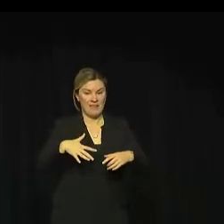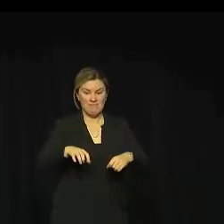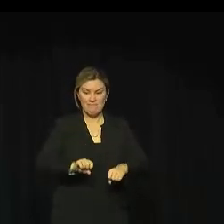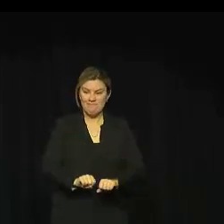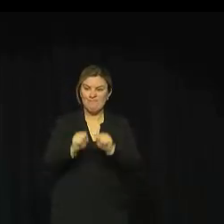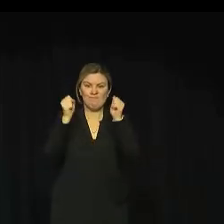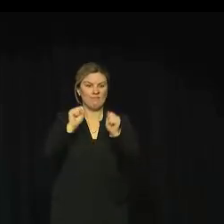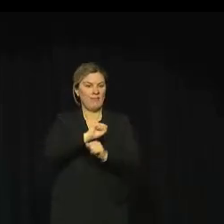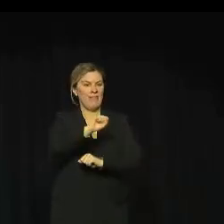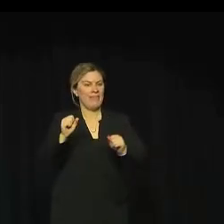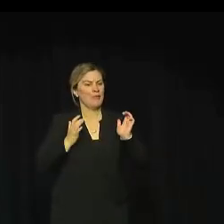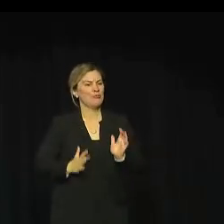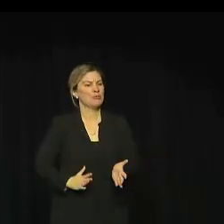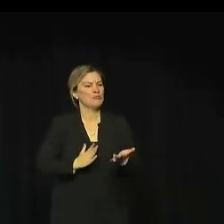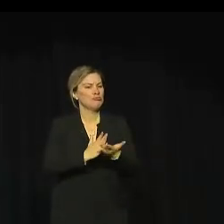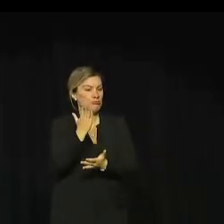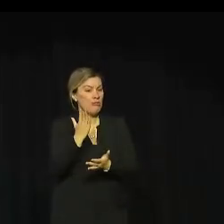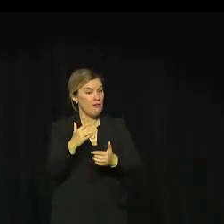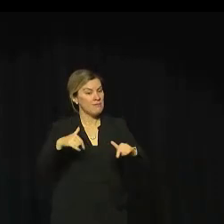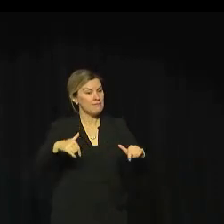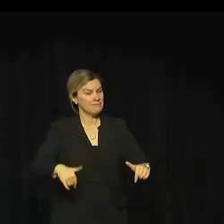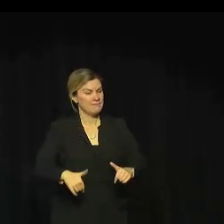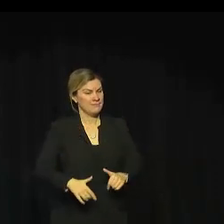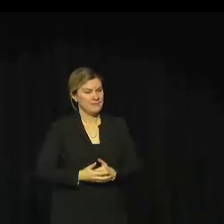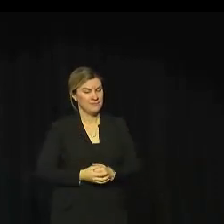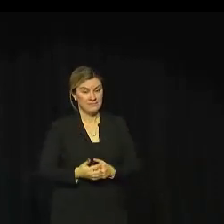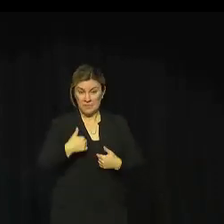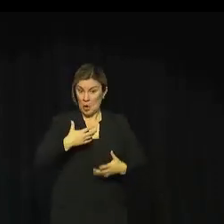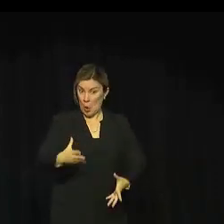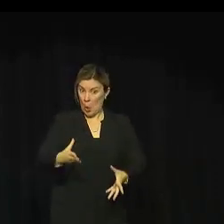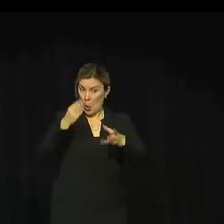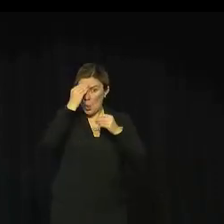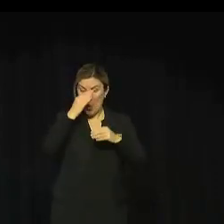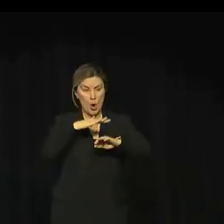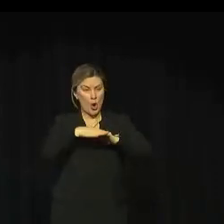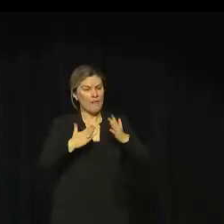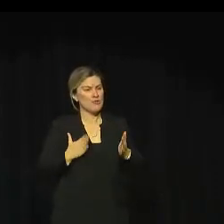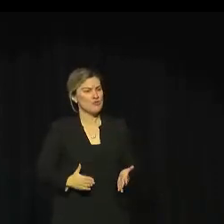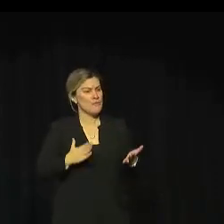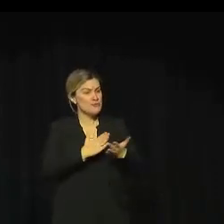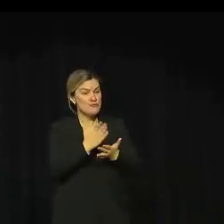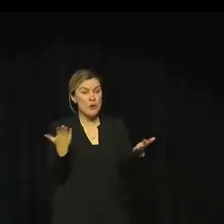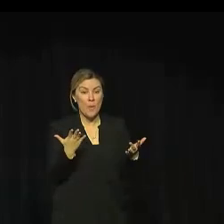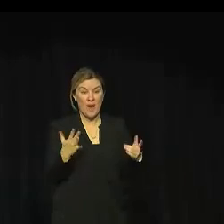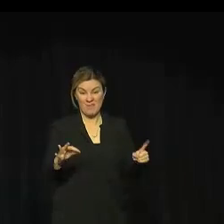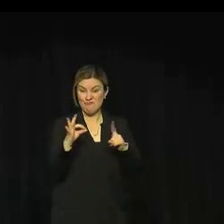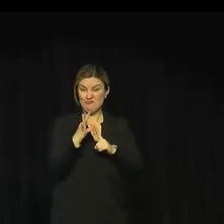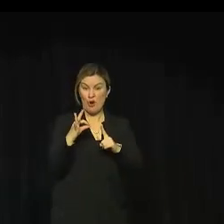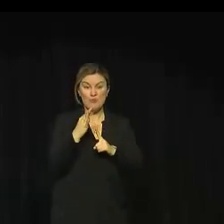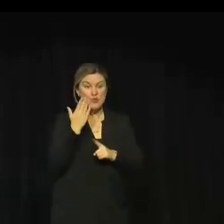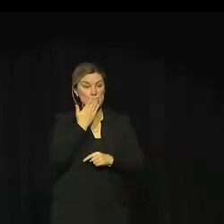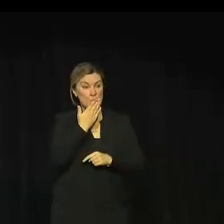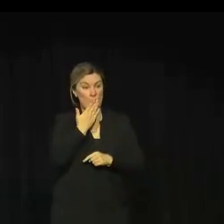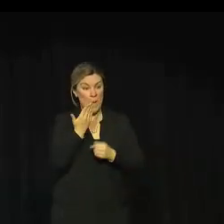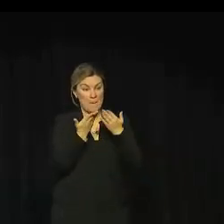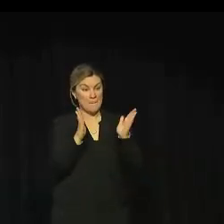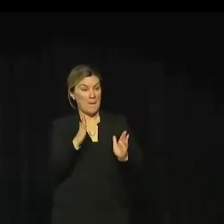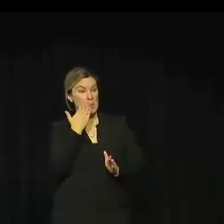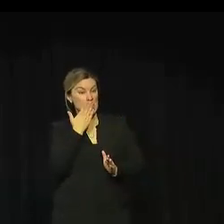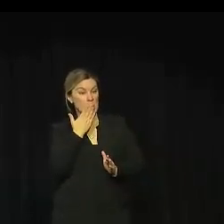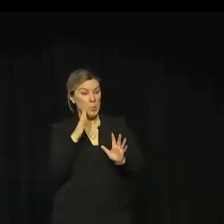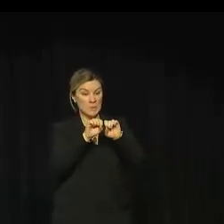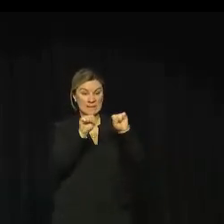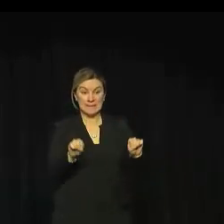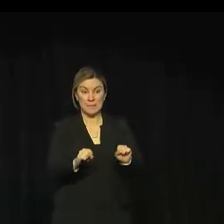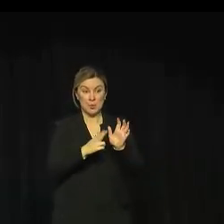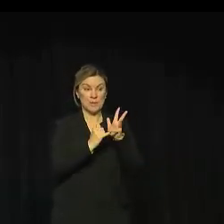rights. I learned about human rights in my primary school, in the public school system of New South